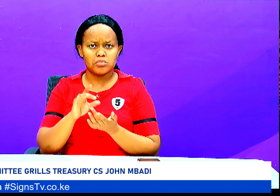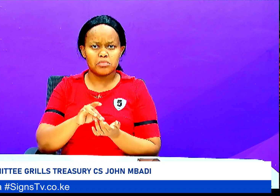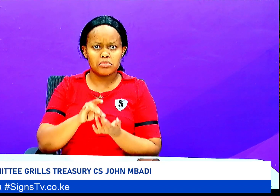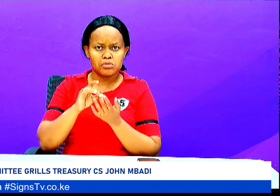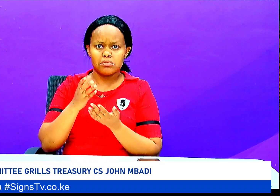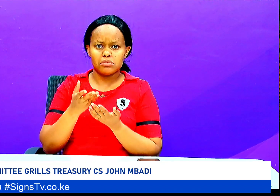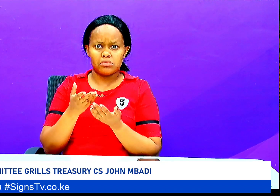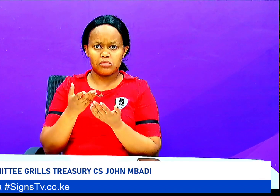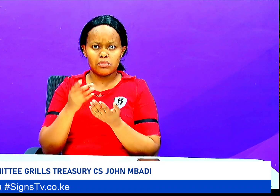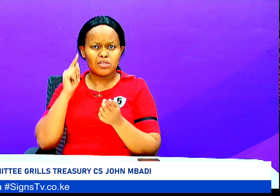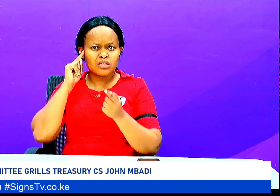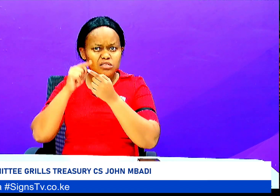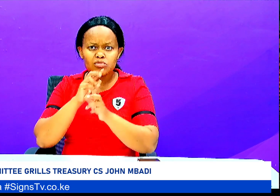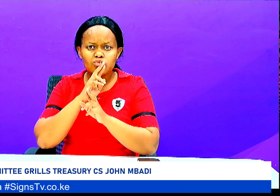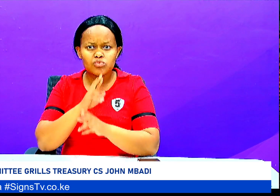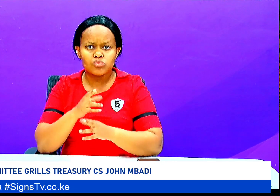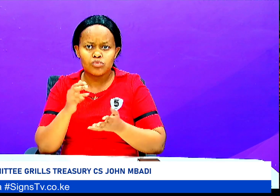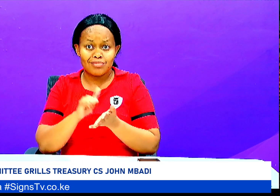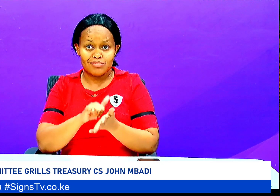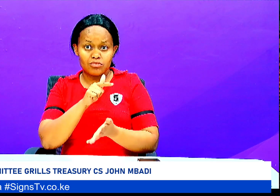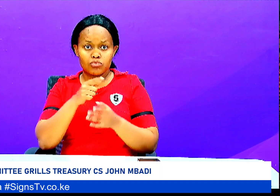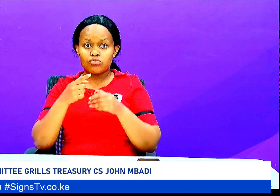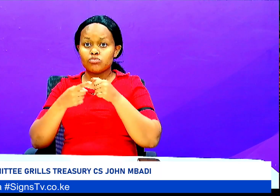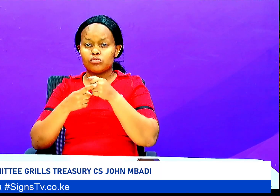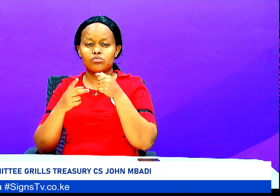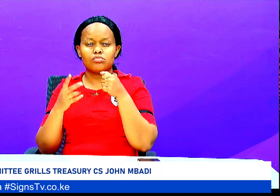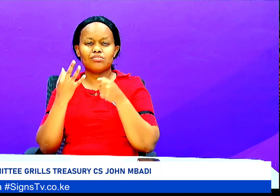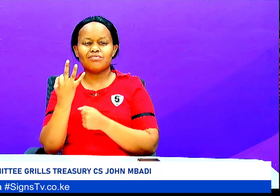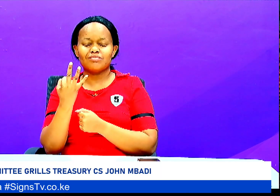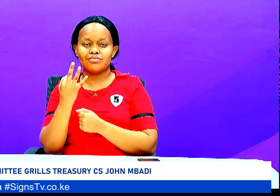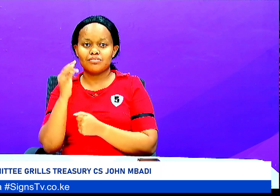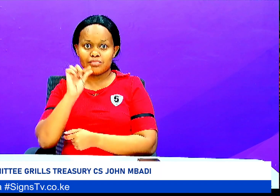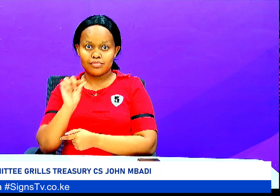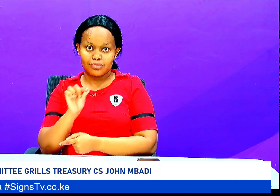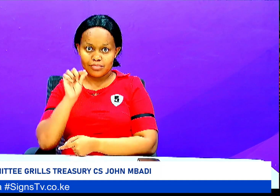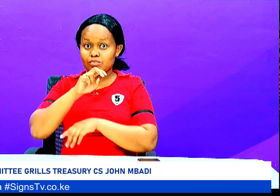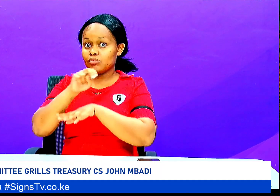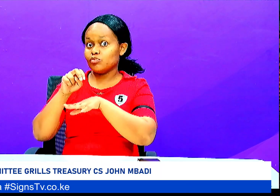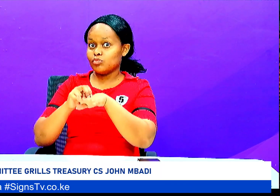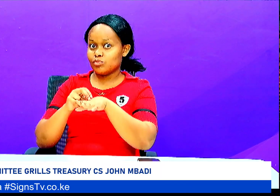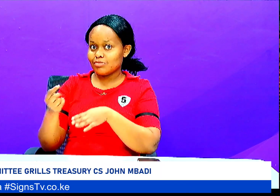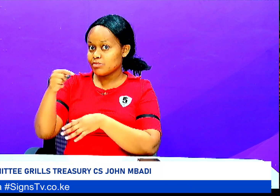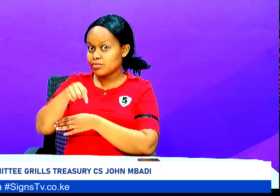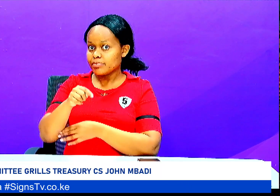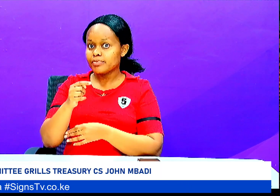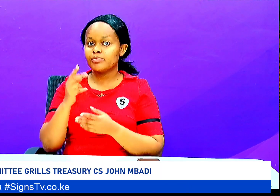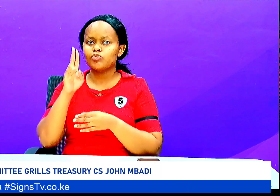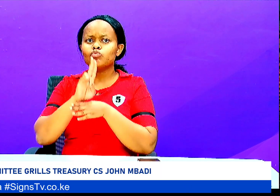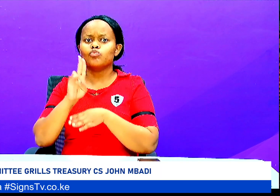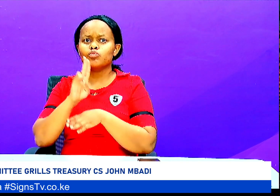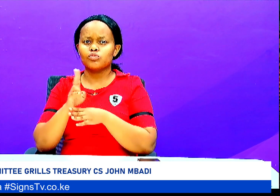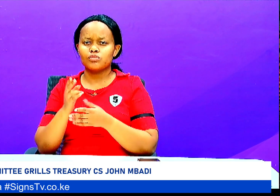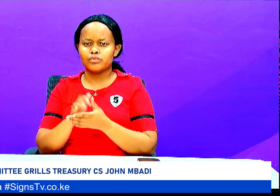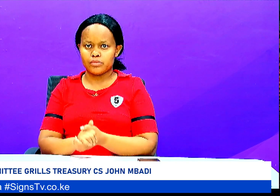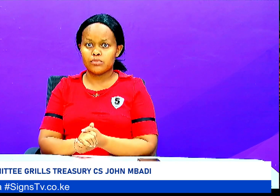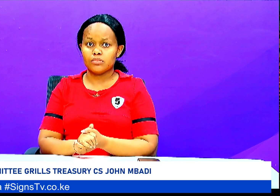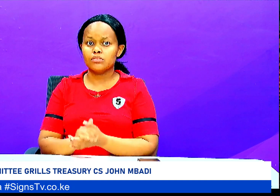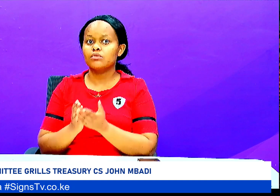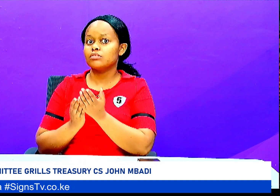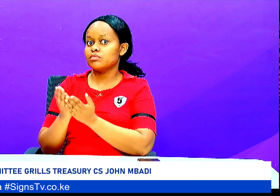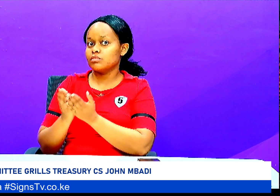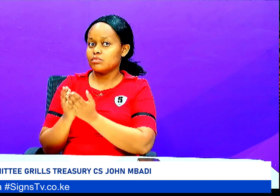sustainability of Kenya's borrowing trend, especially amidst report that 63% of the national revenue